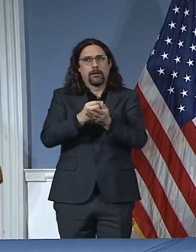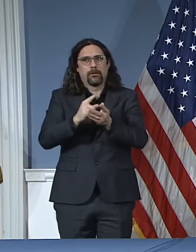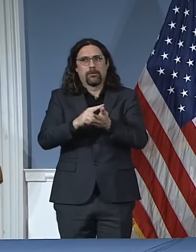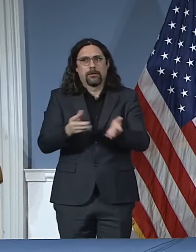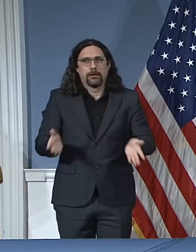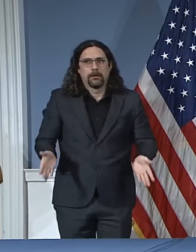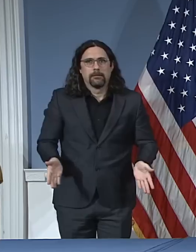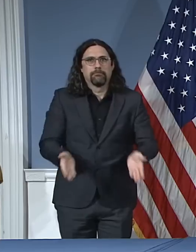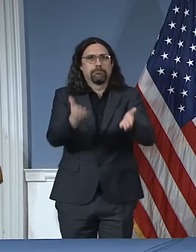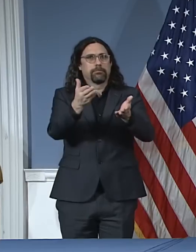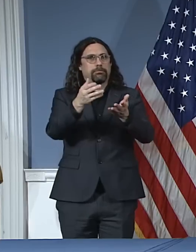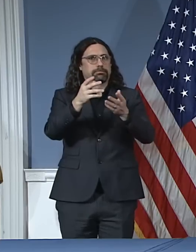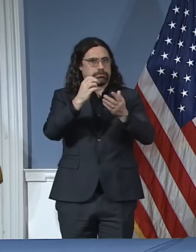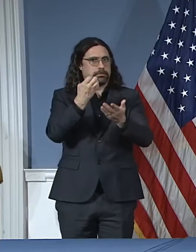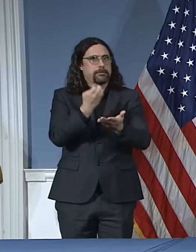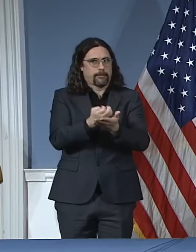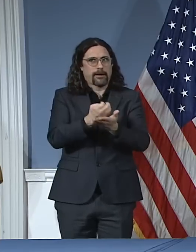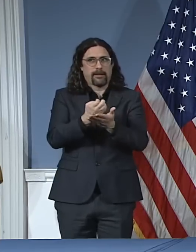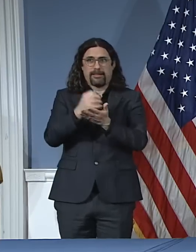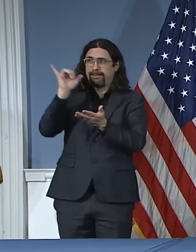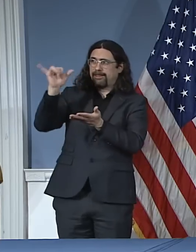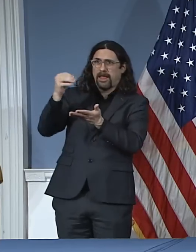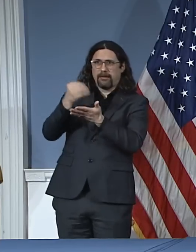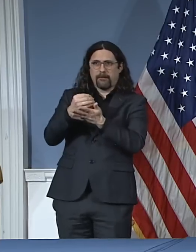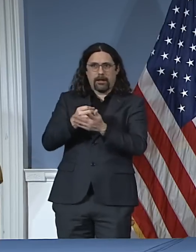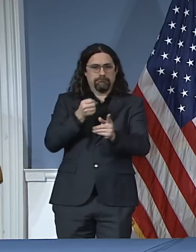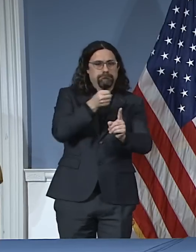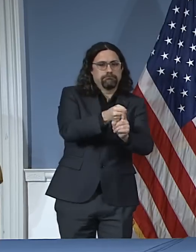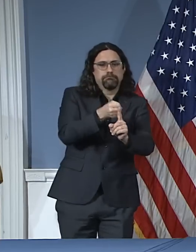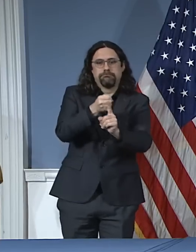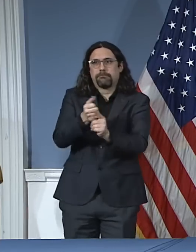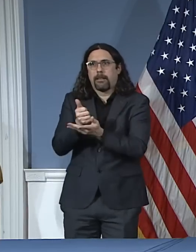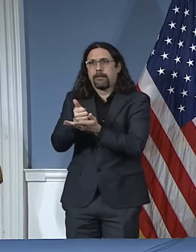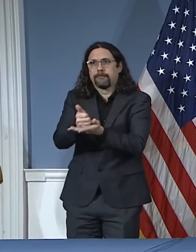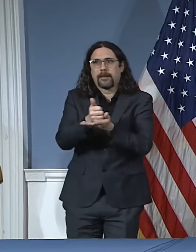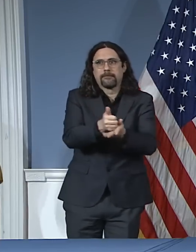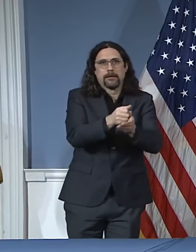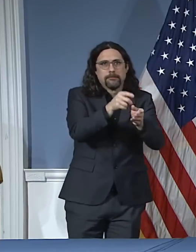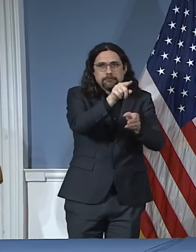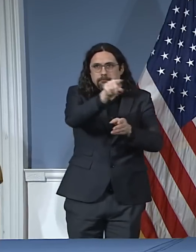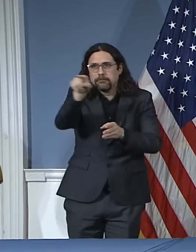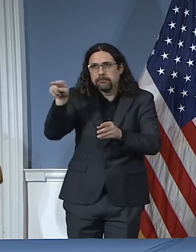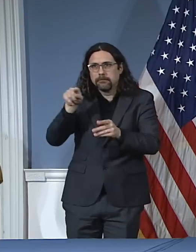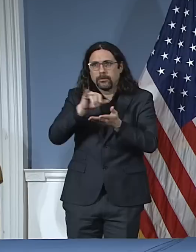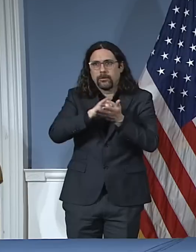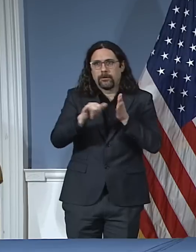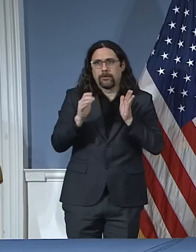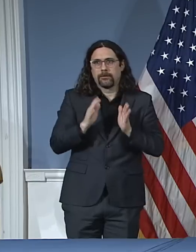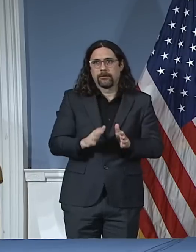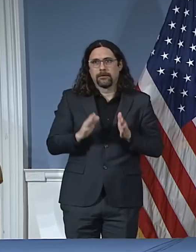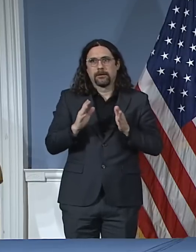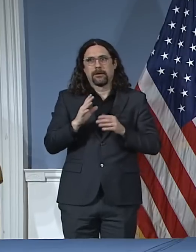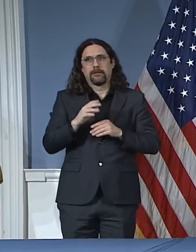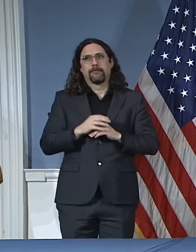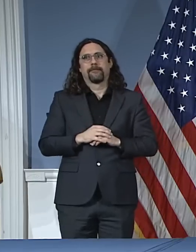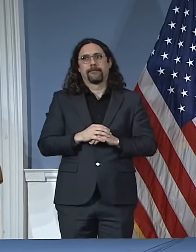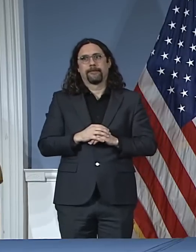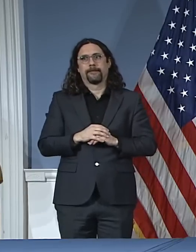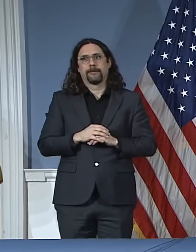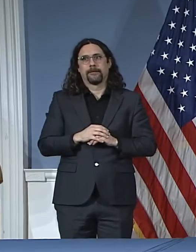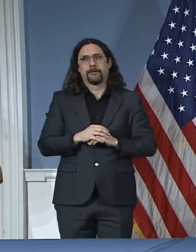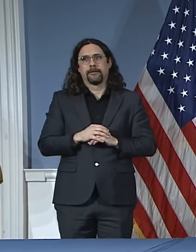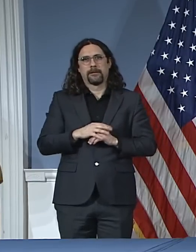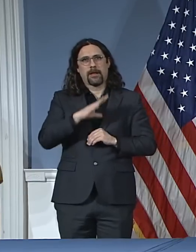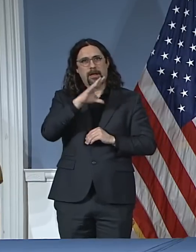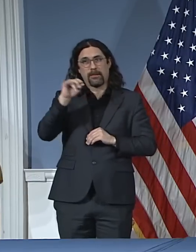direct support, not token support, not one-time support, but deep ongoing support so folks can afford everything